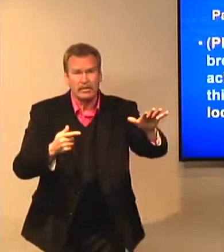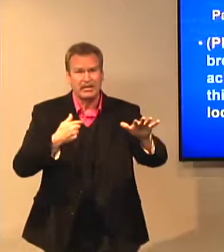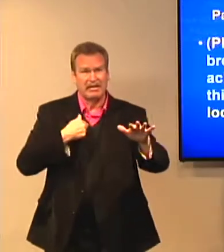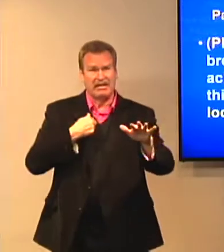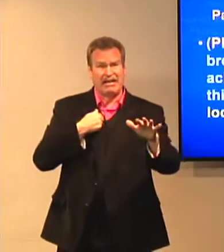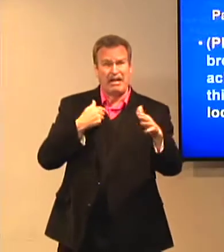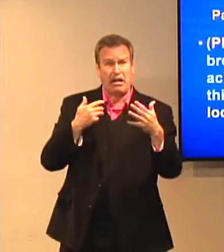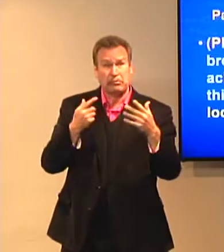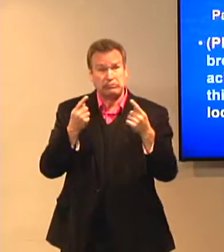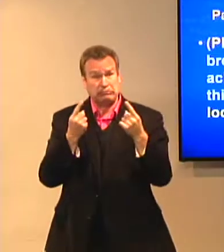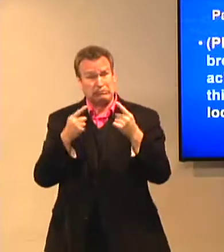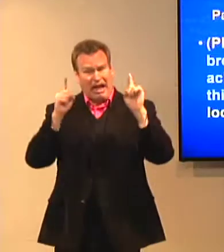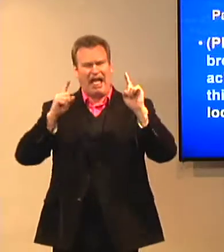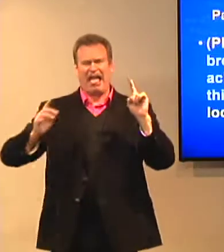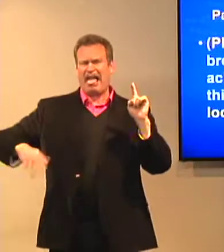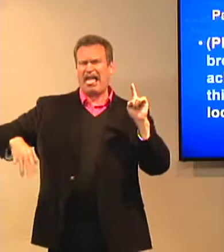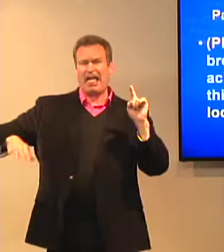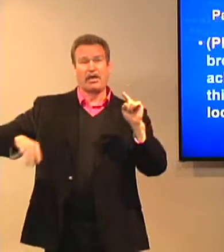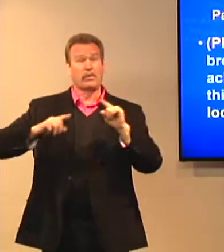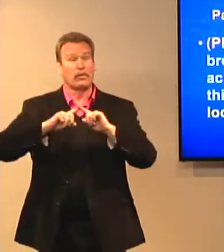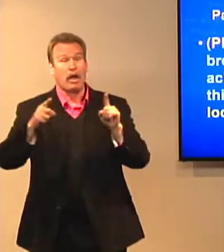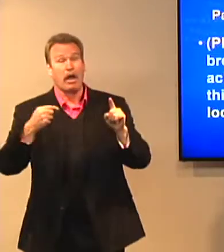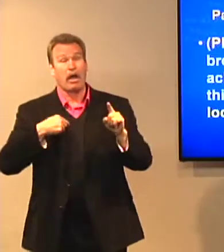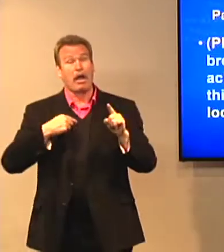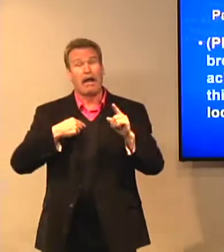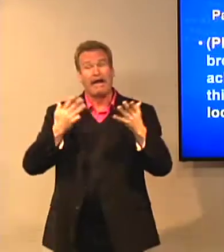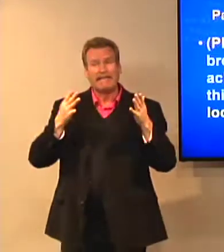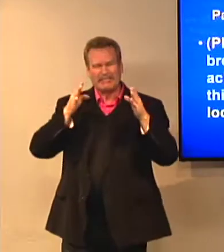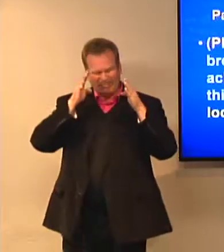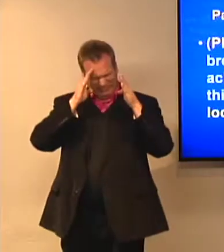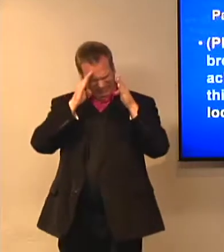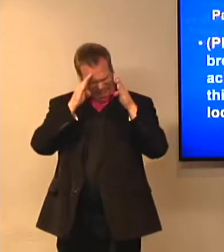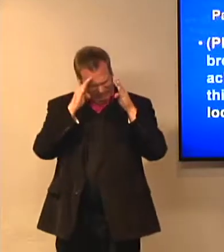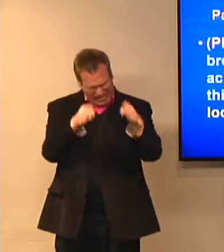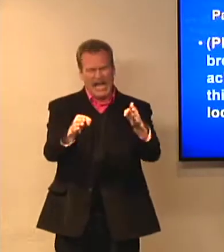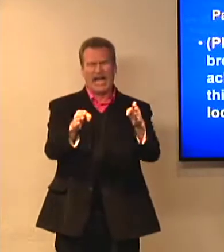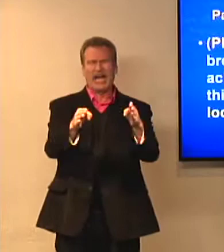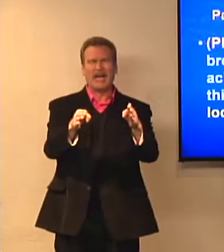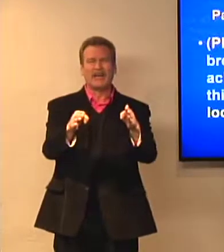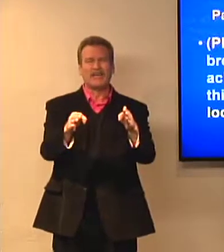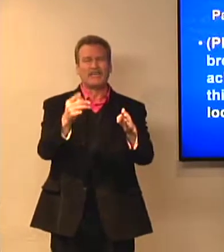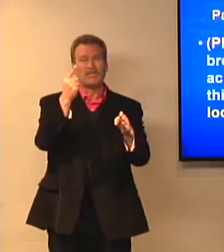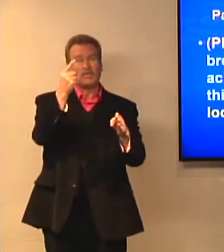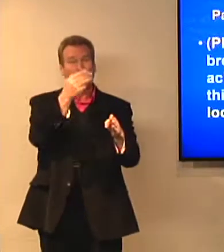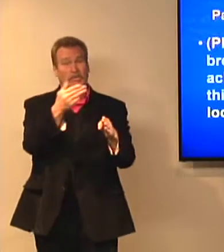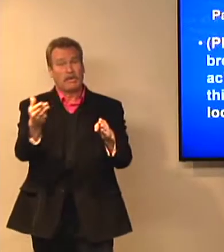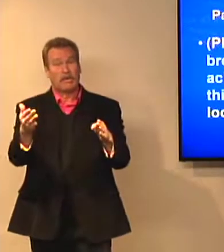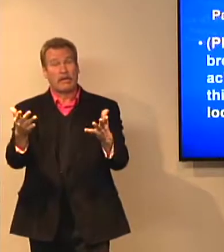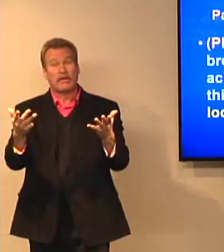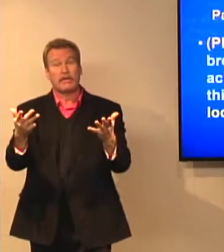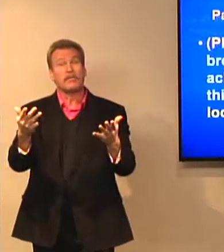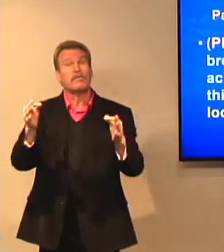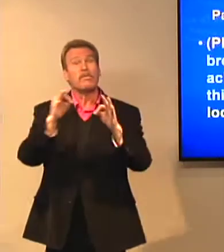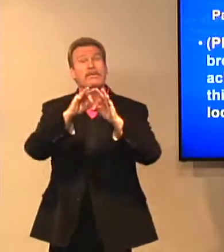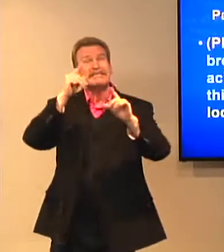Paul is saying, "My dear brothers and sisters, I have not yet achieved it, but